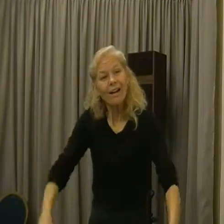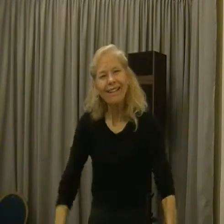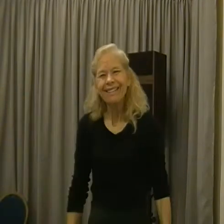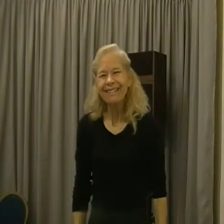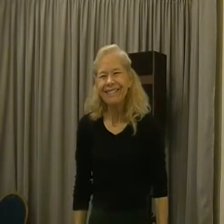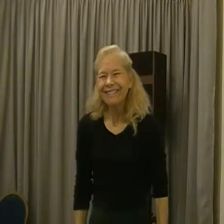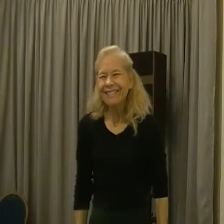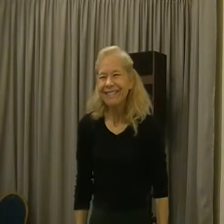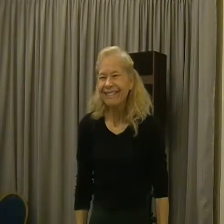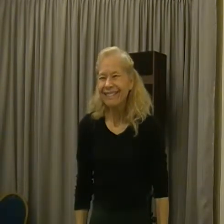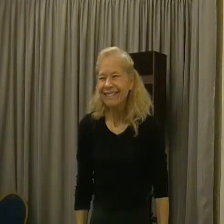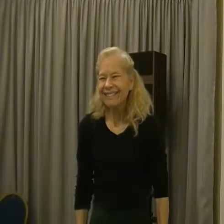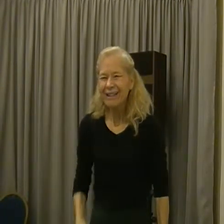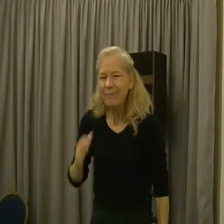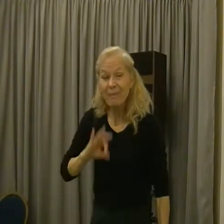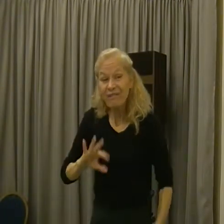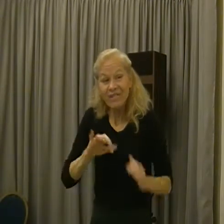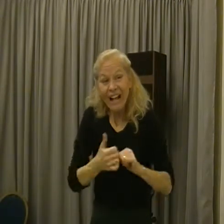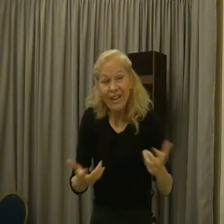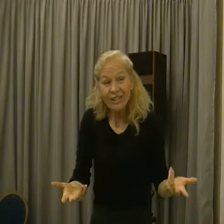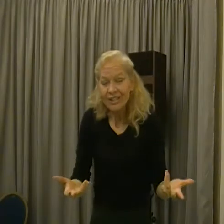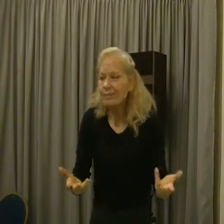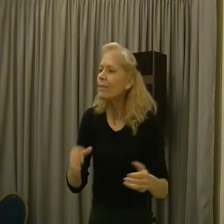and wine into his wound, takes care of him, puts him on his own donkey.